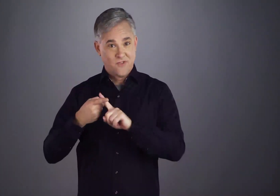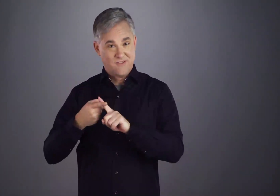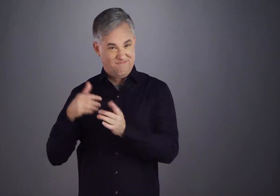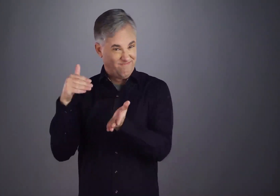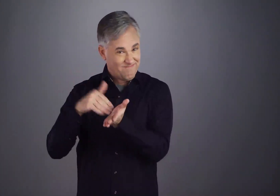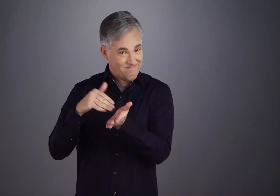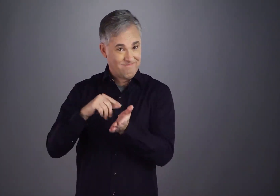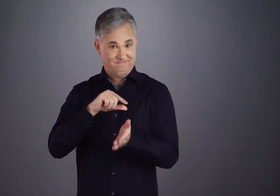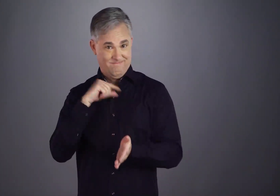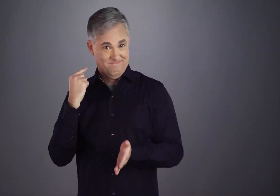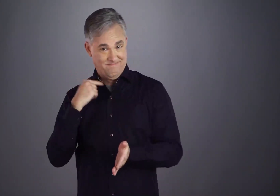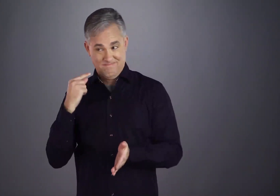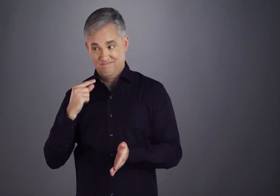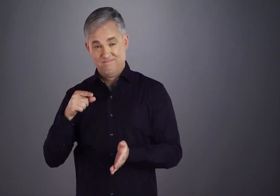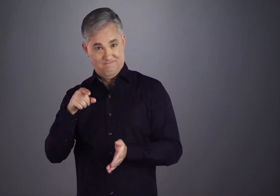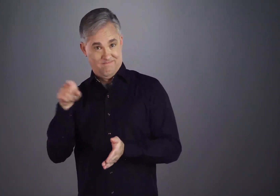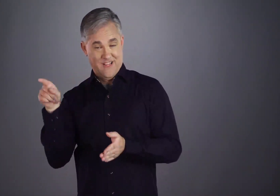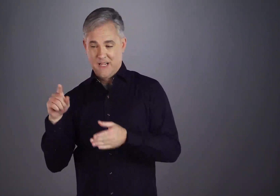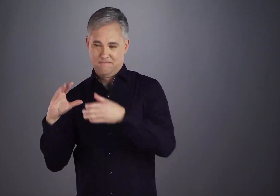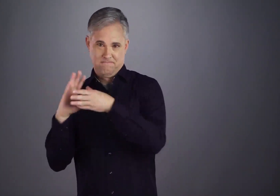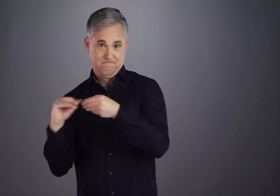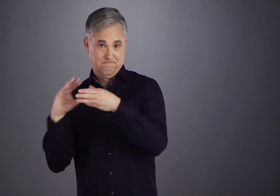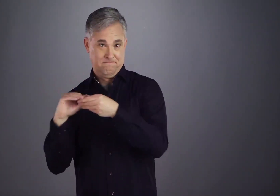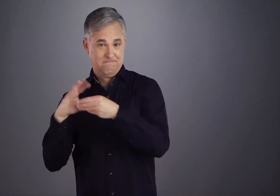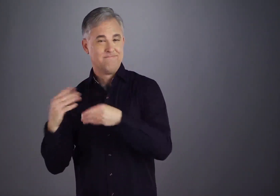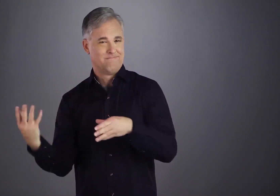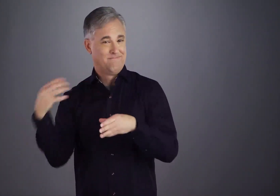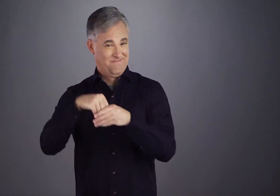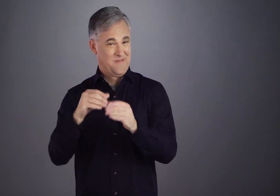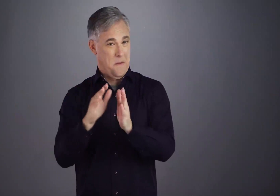and religious friends will be found further on in this book.